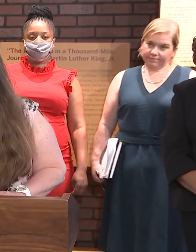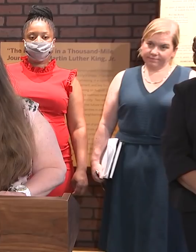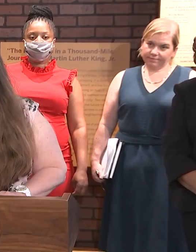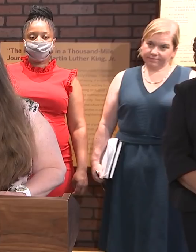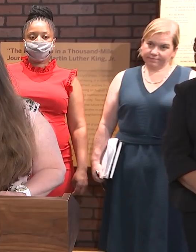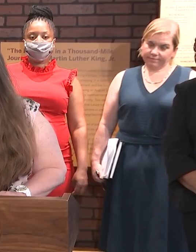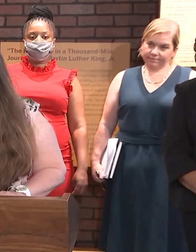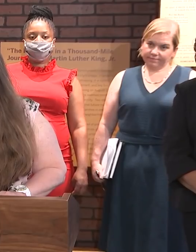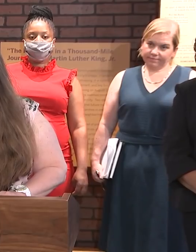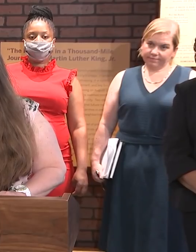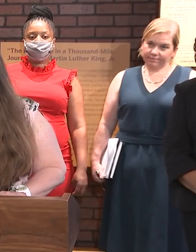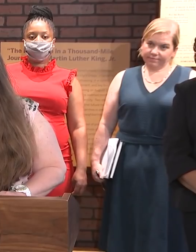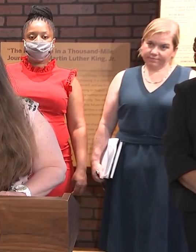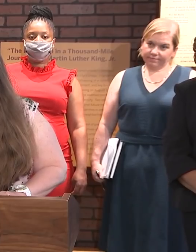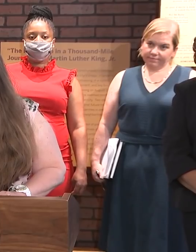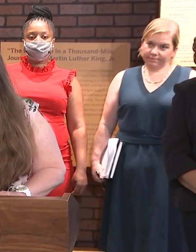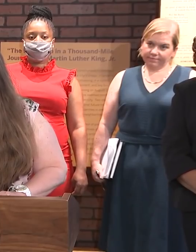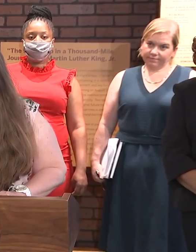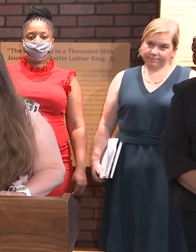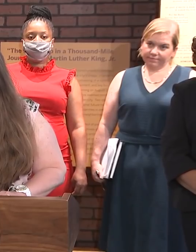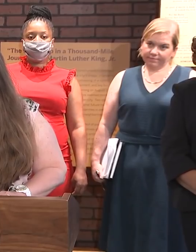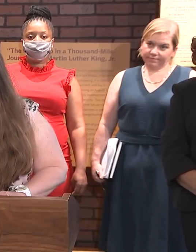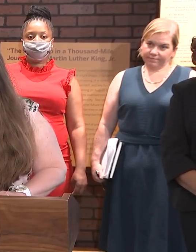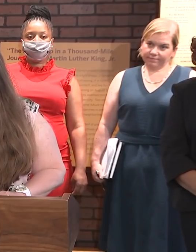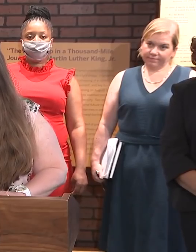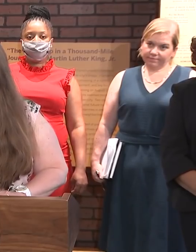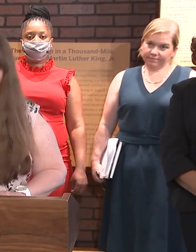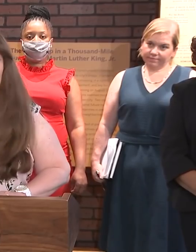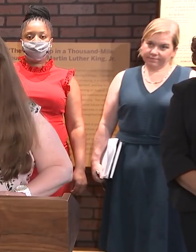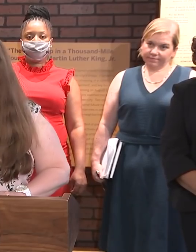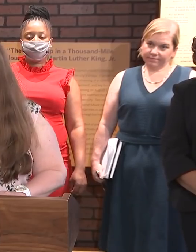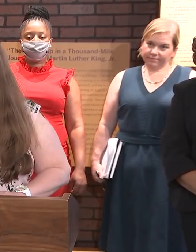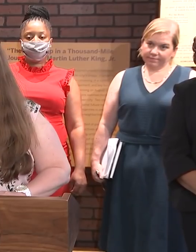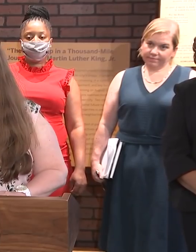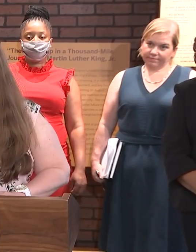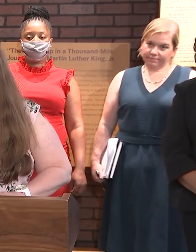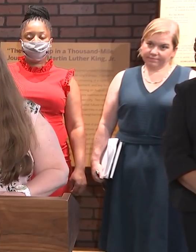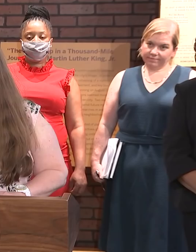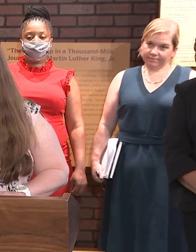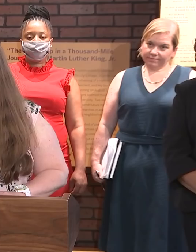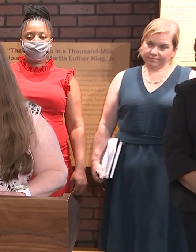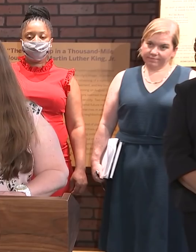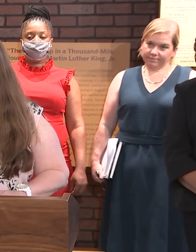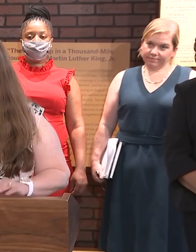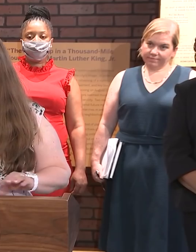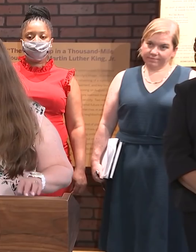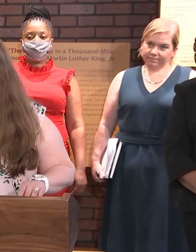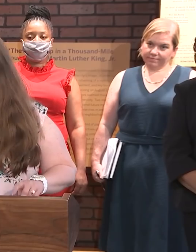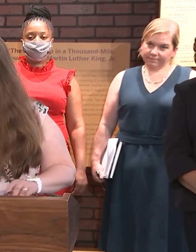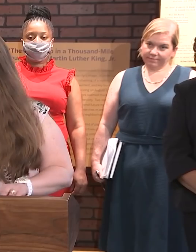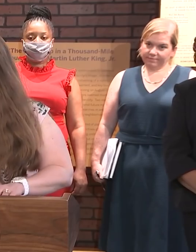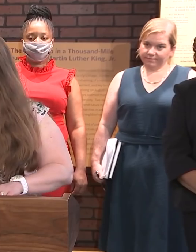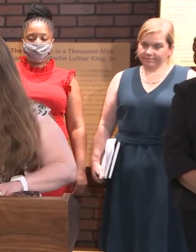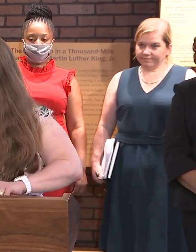y de salud, con el fin de abordar este importante tema. Muchas gracias y manténgase a salvo,